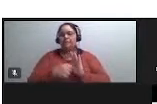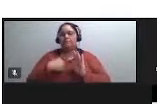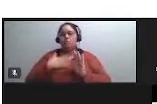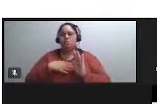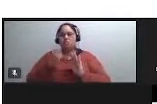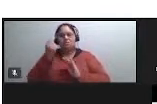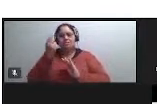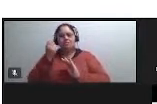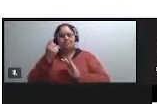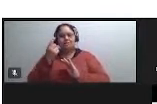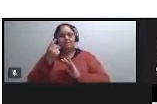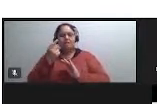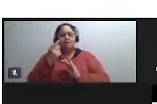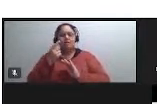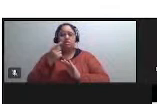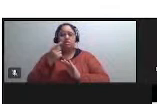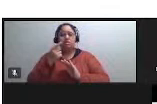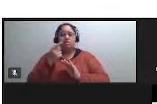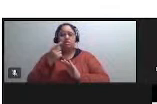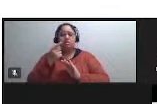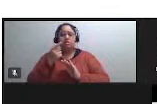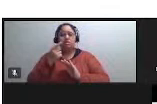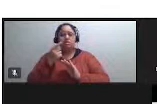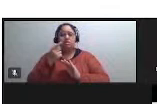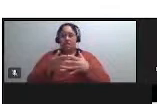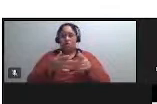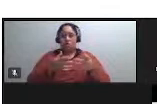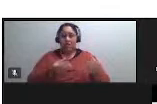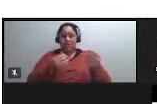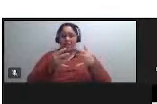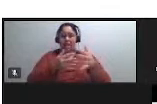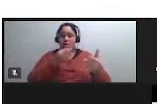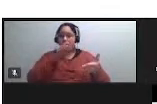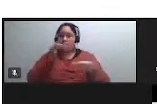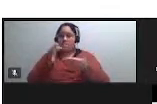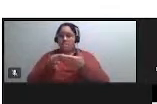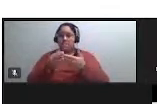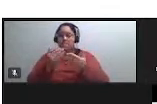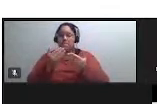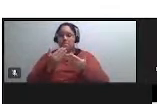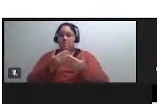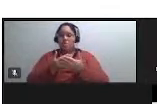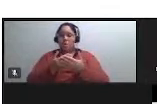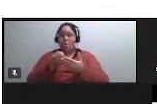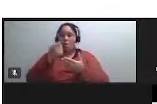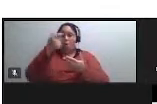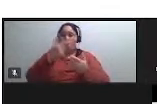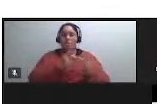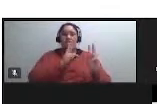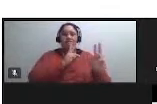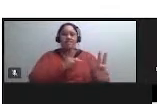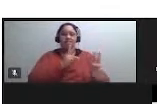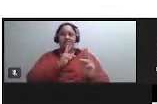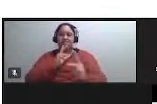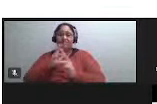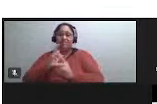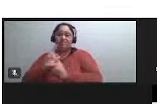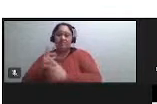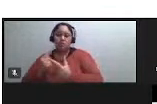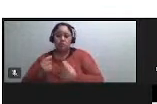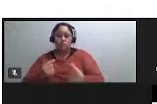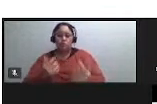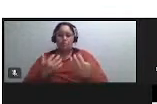to understand, were there any recommendations that were made in all those visits that were undertaken